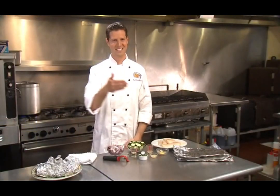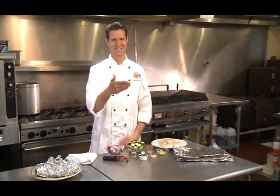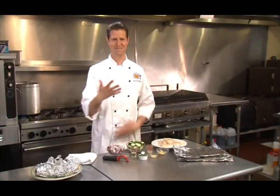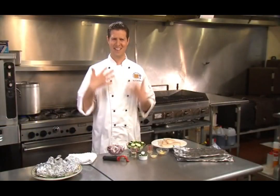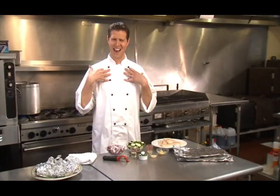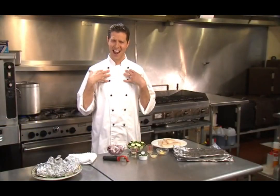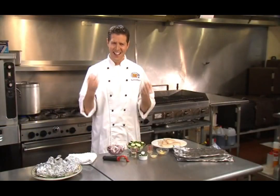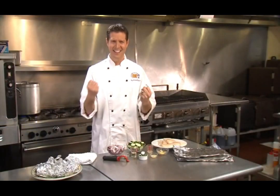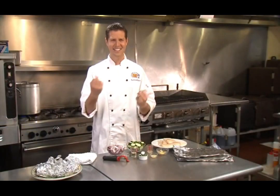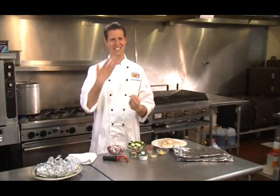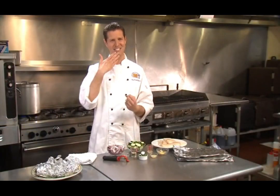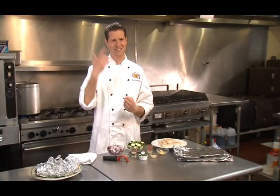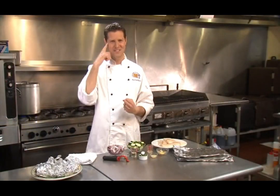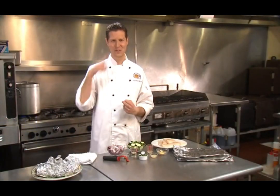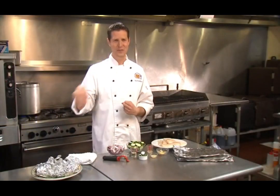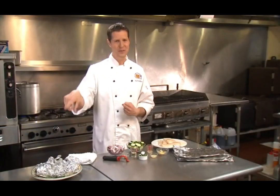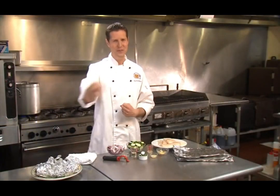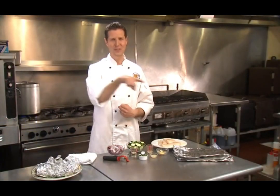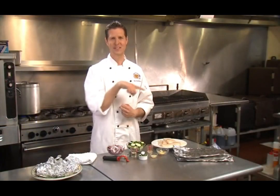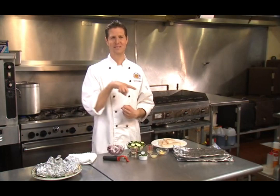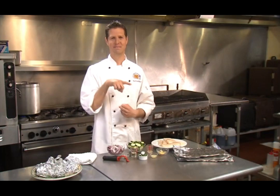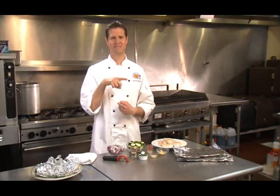Fish is healthy for us and easy to make.